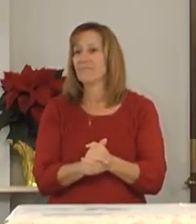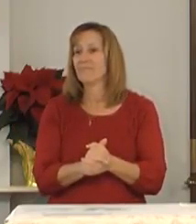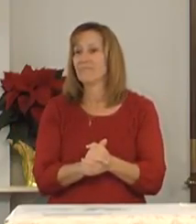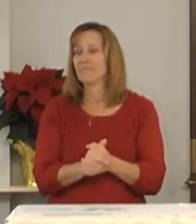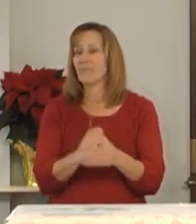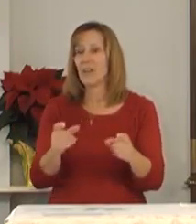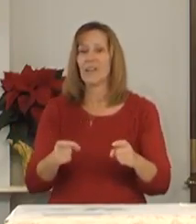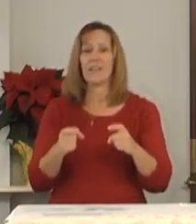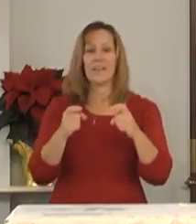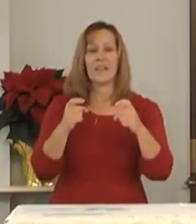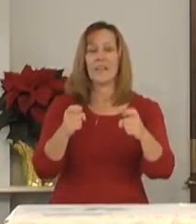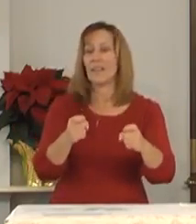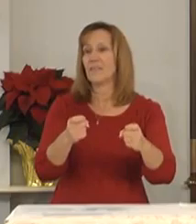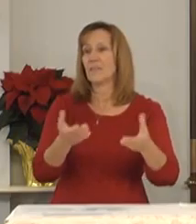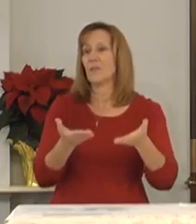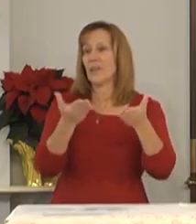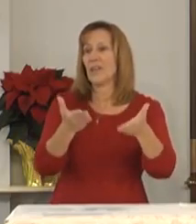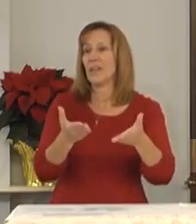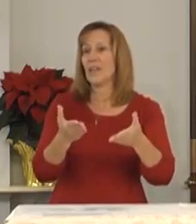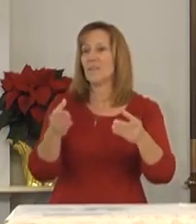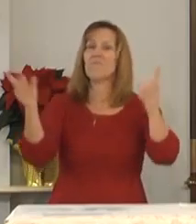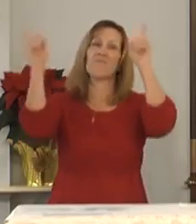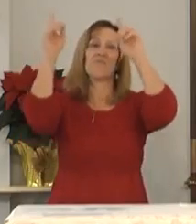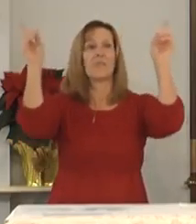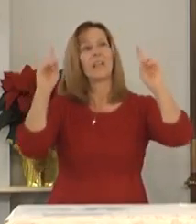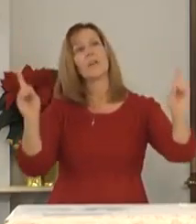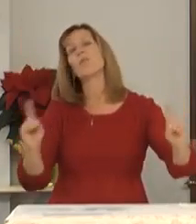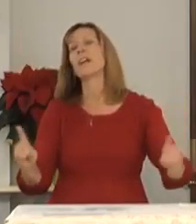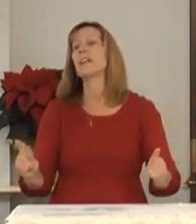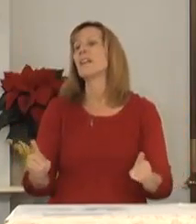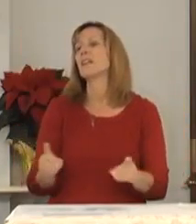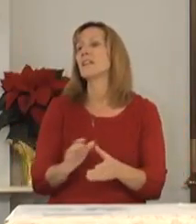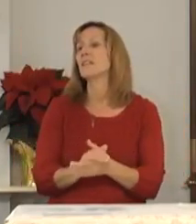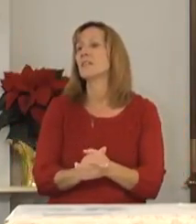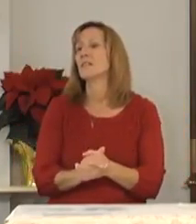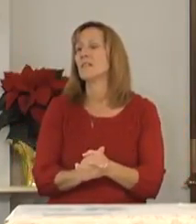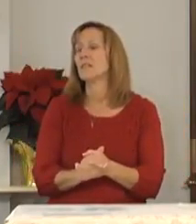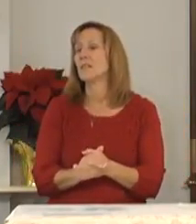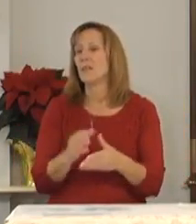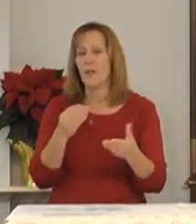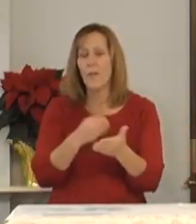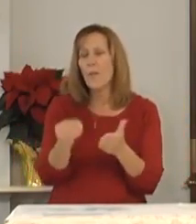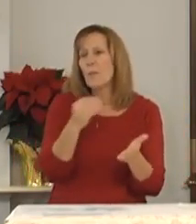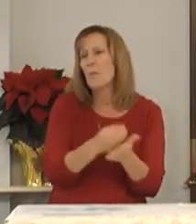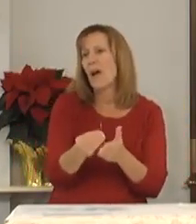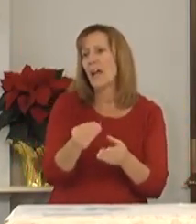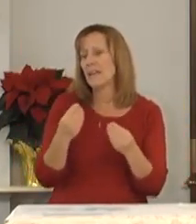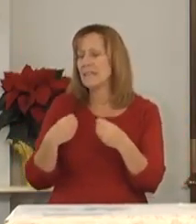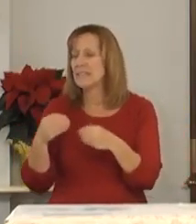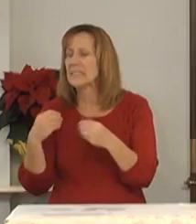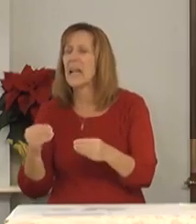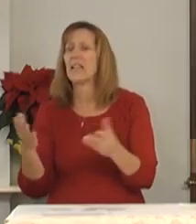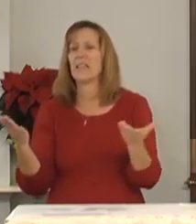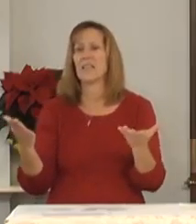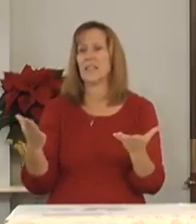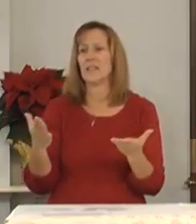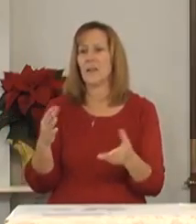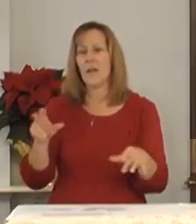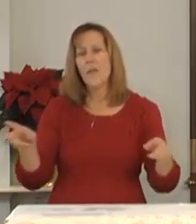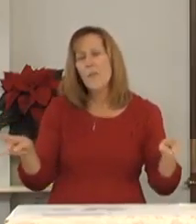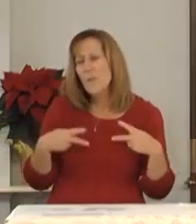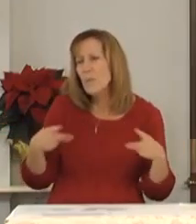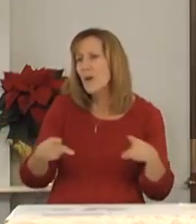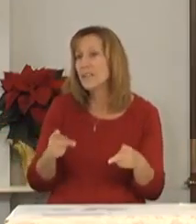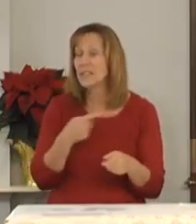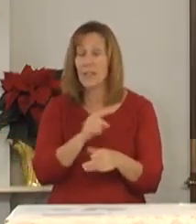The gift giving, the decorating, the buying, the selling, the parties,